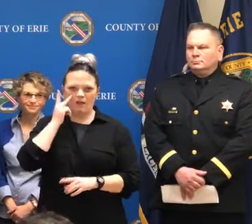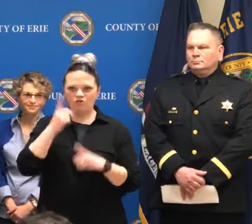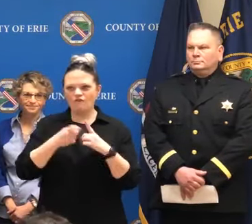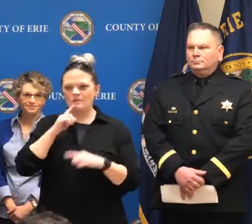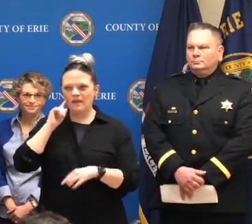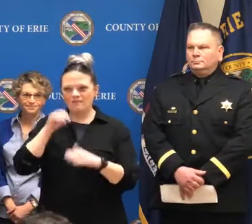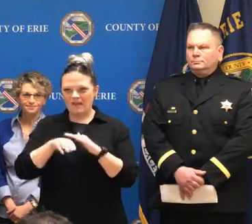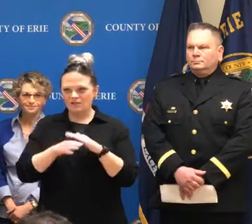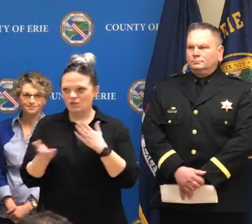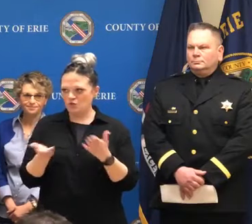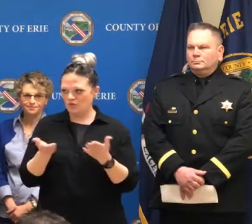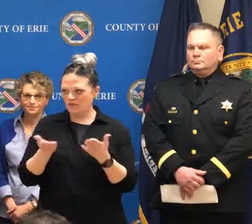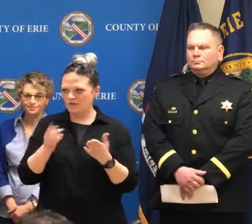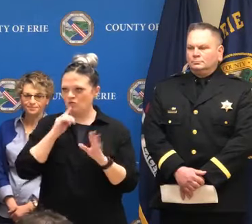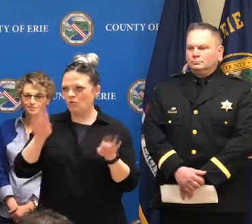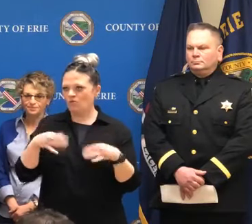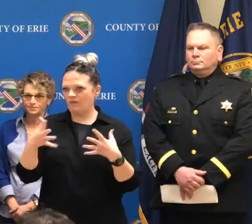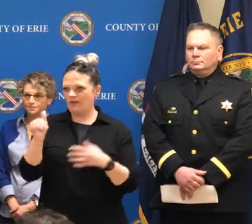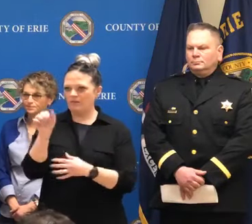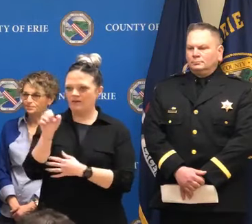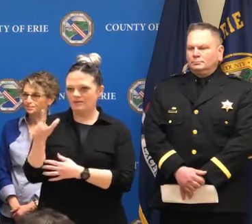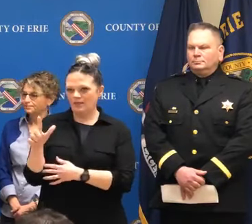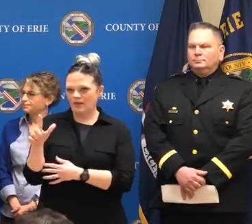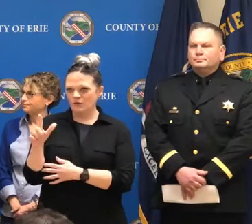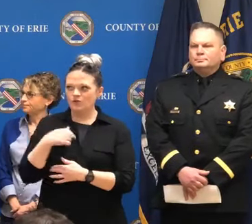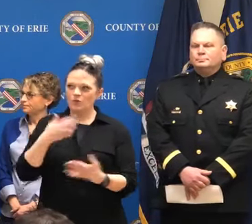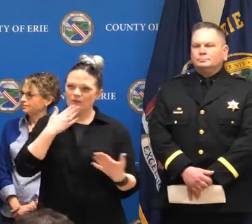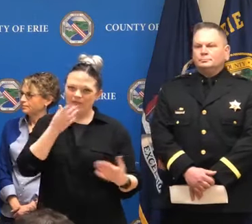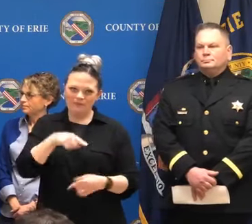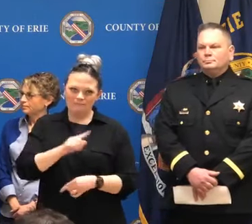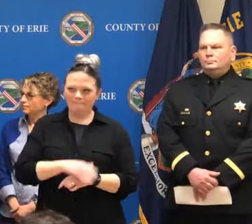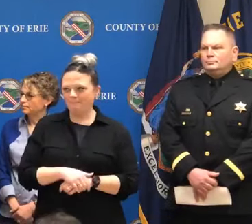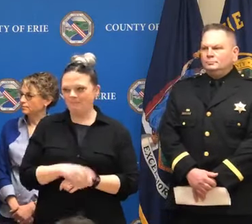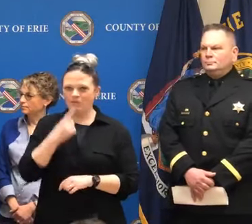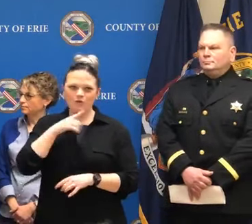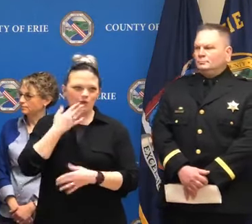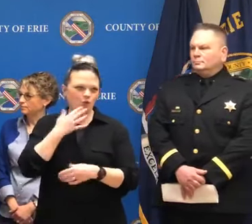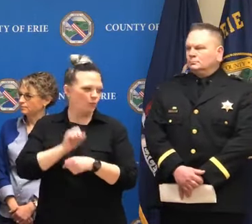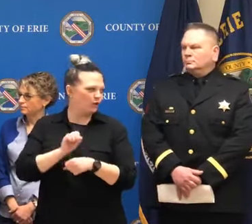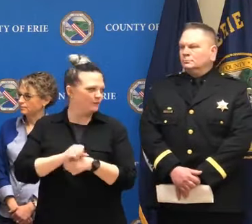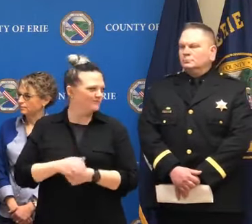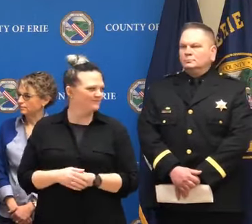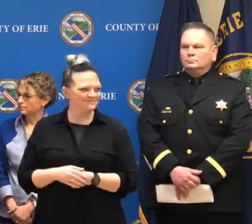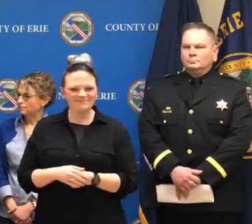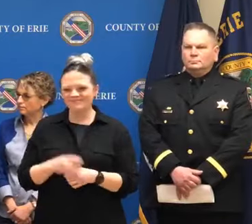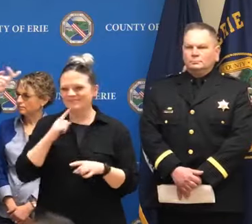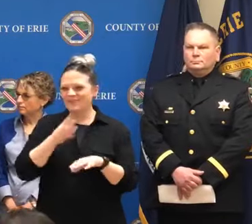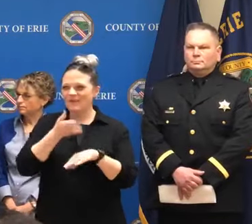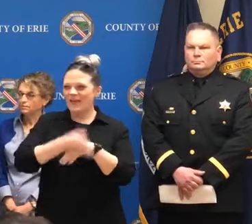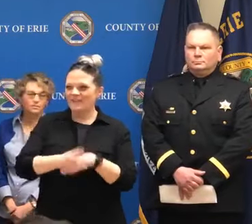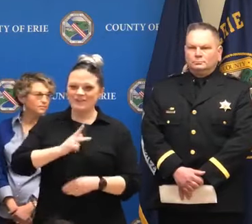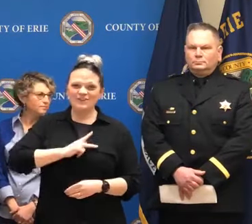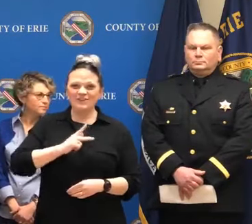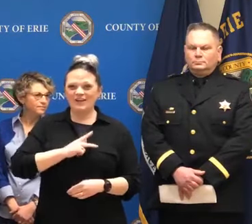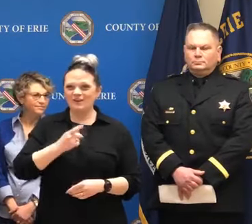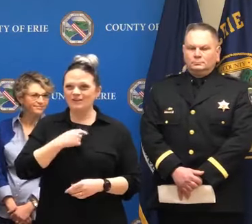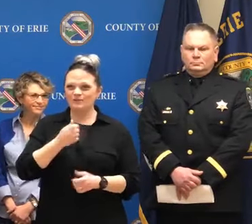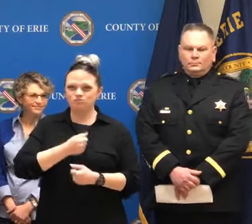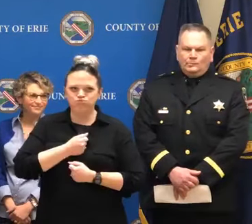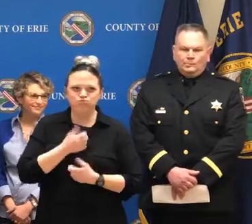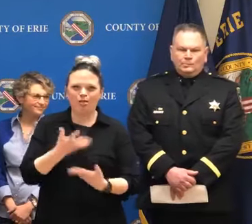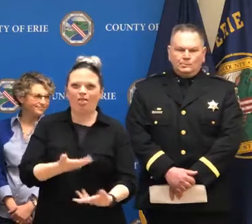Deaf Access Services, who are providing the American Sign Language, so we thank them for their good work. And after Karen's huge stint a few days